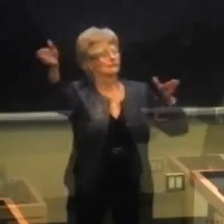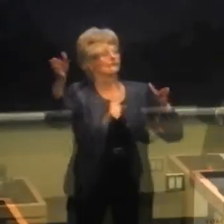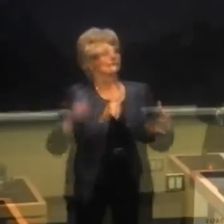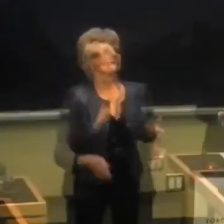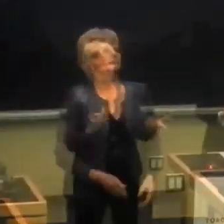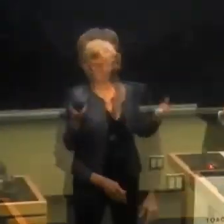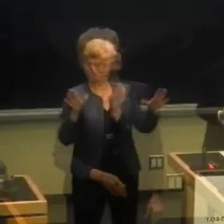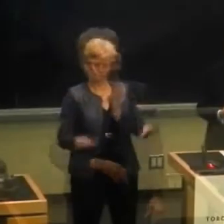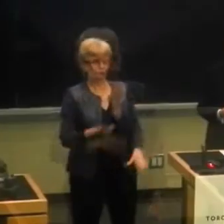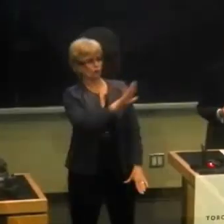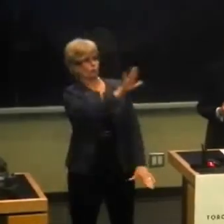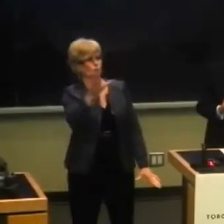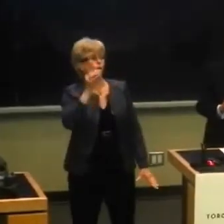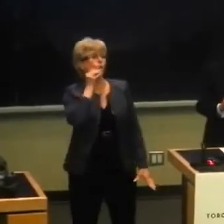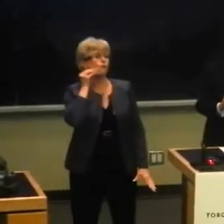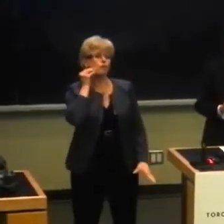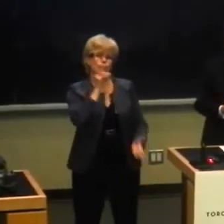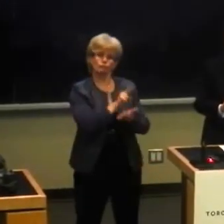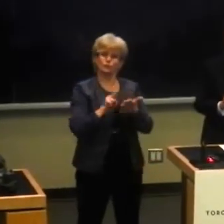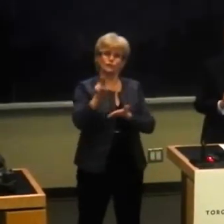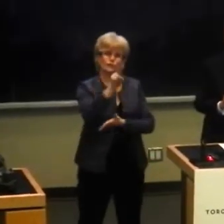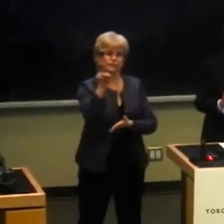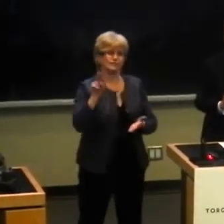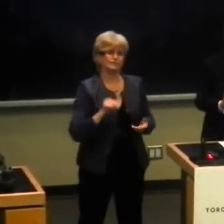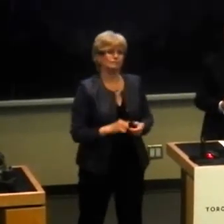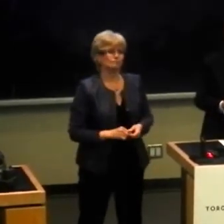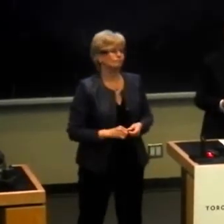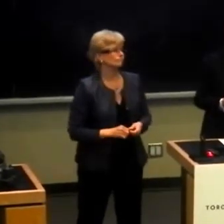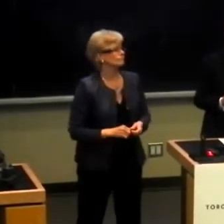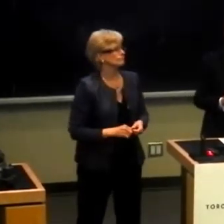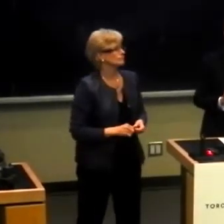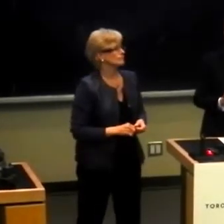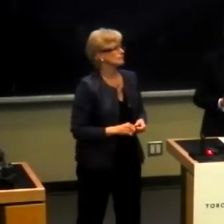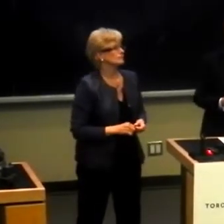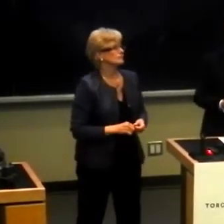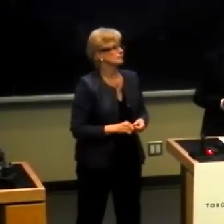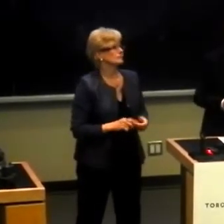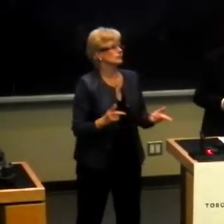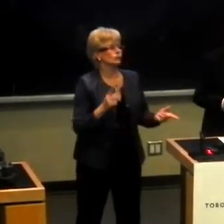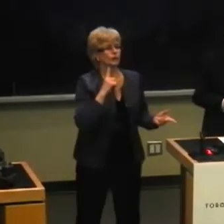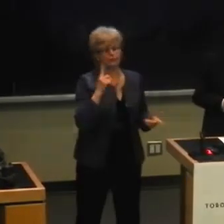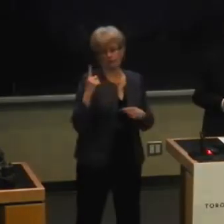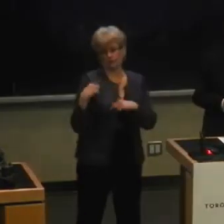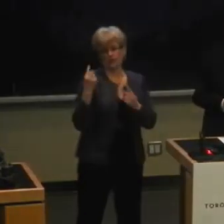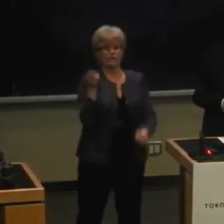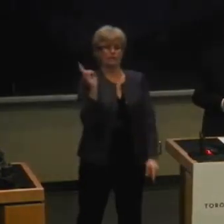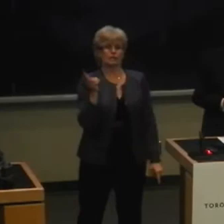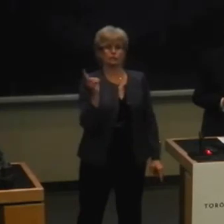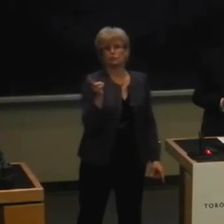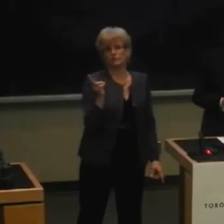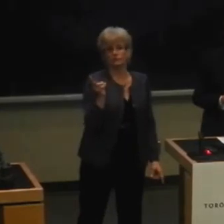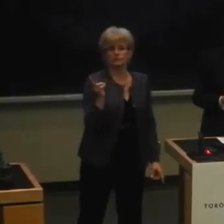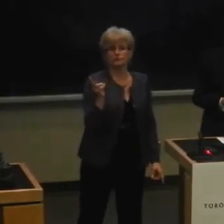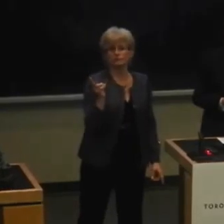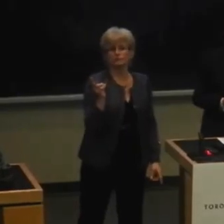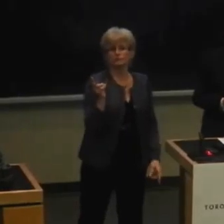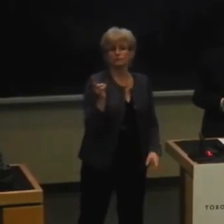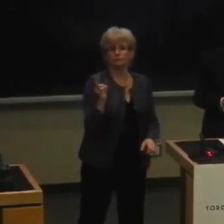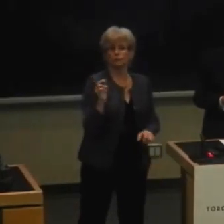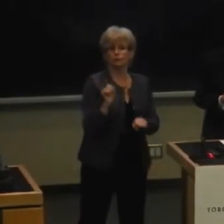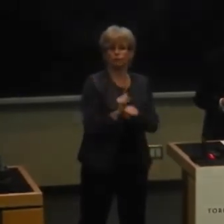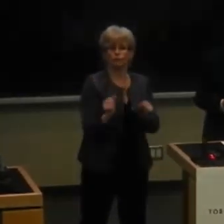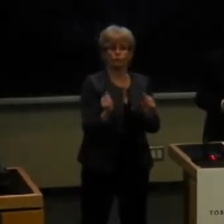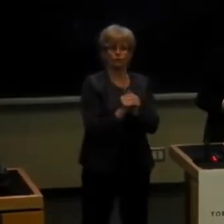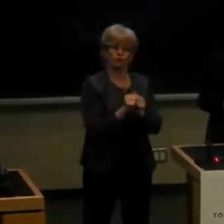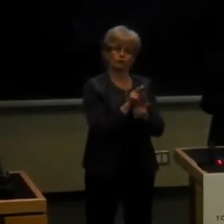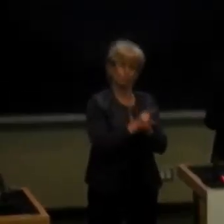modern look at your university. I guess the points I'd make is we have a long history of working with you and your